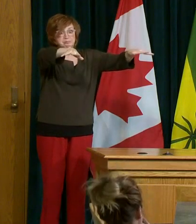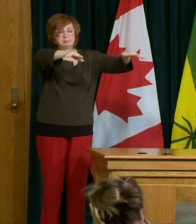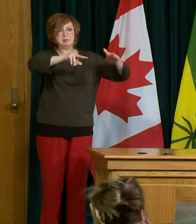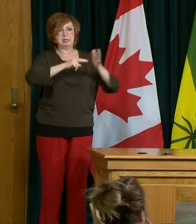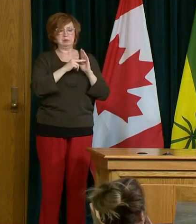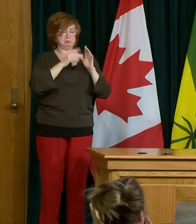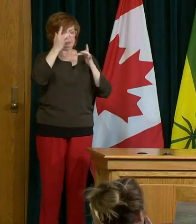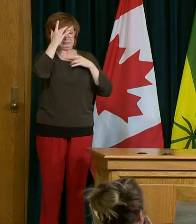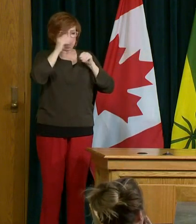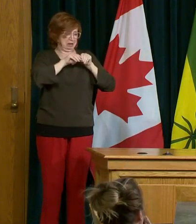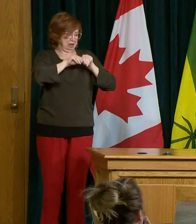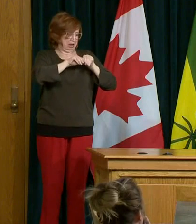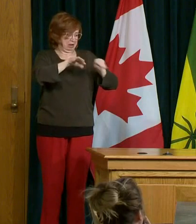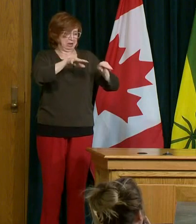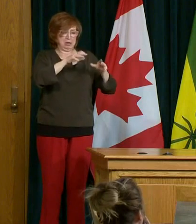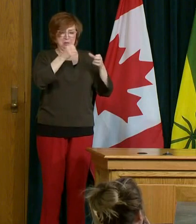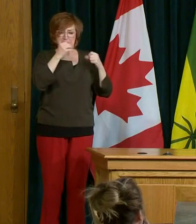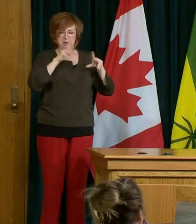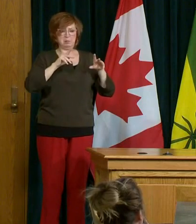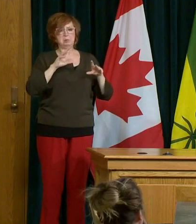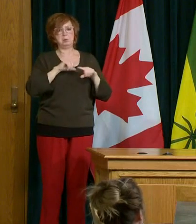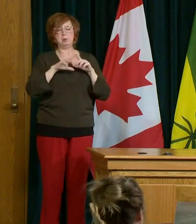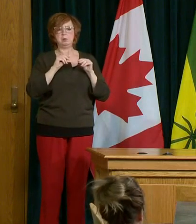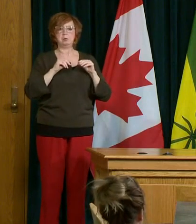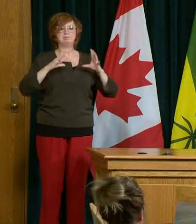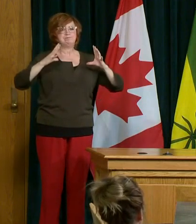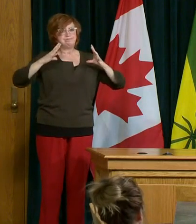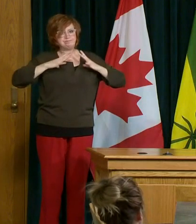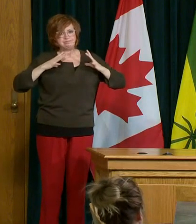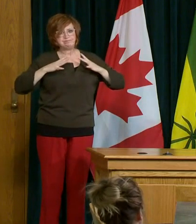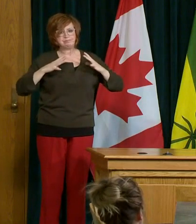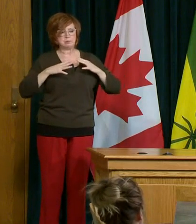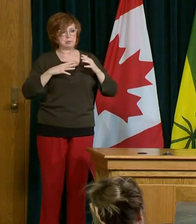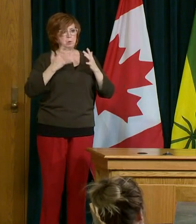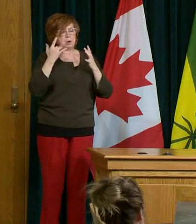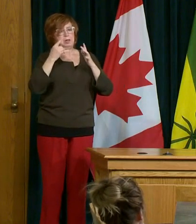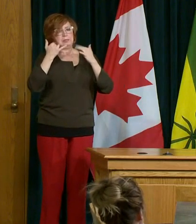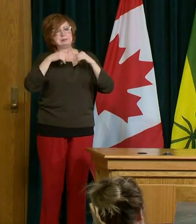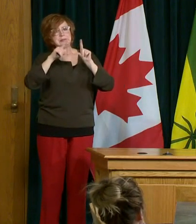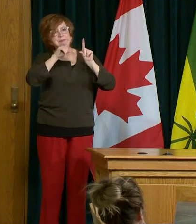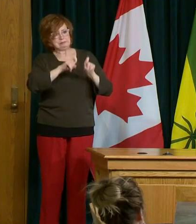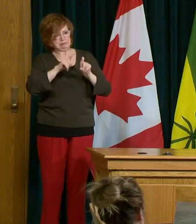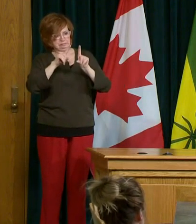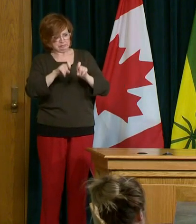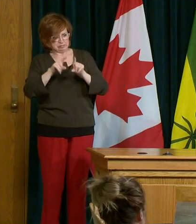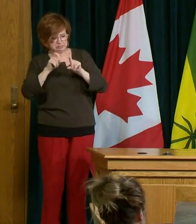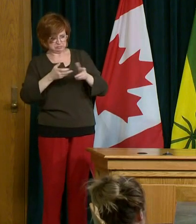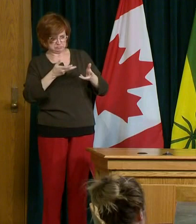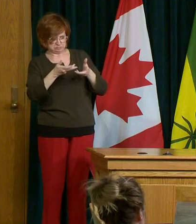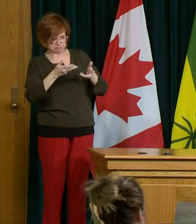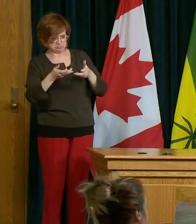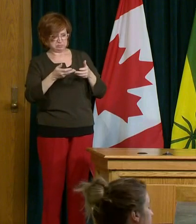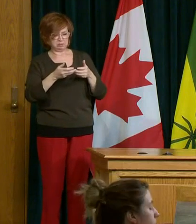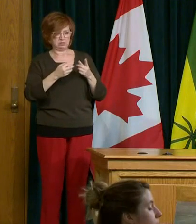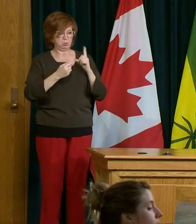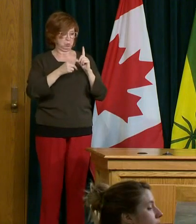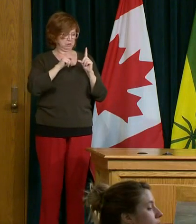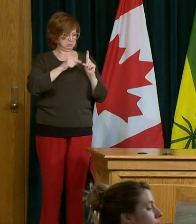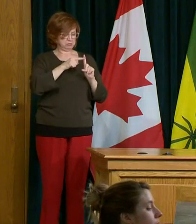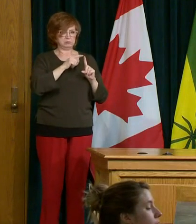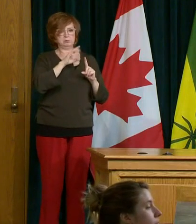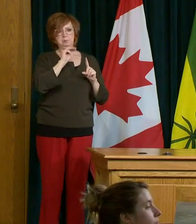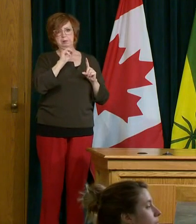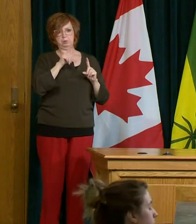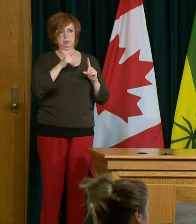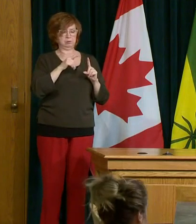Victoria Hospital within 1 week, and the outbreak was ended. It's still ongoing, that investigation in Meadow Lake, but it's just limited to one person. So just